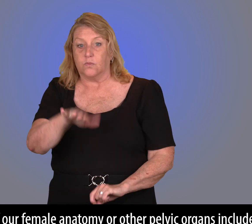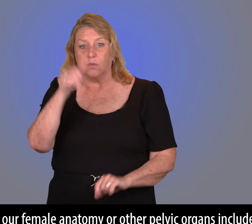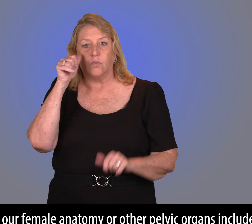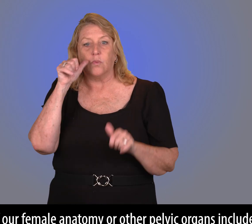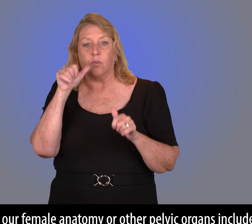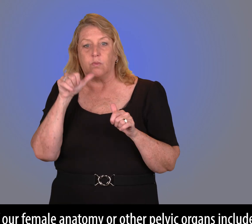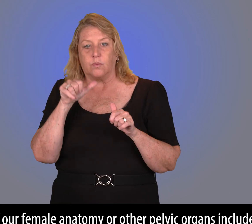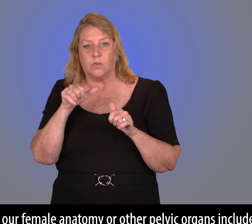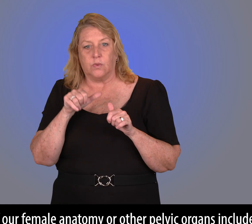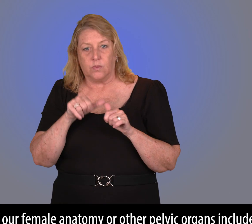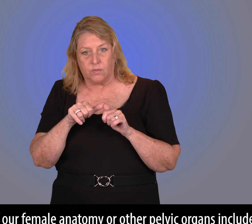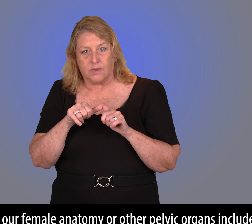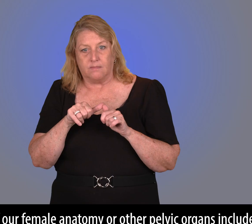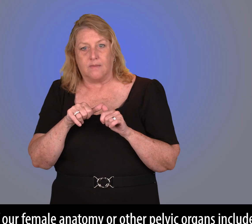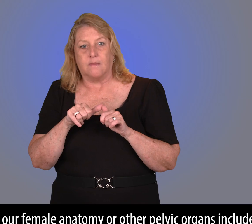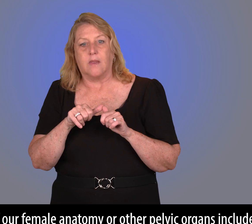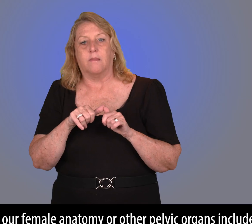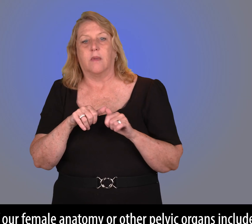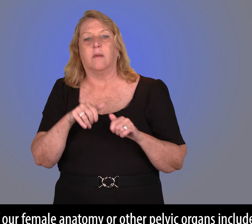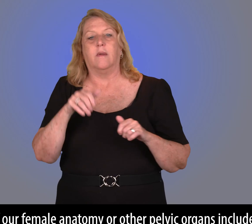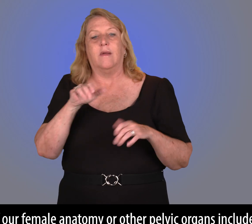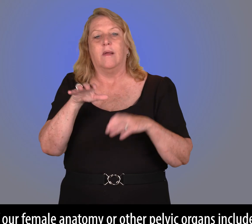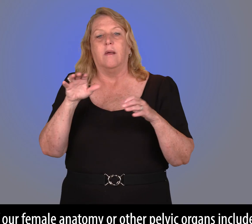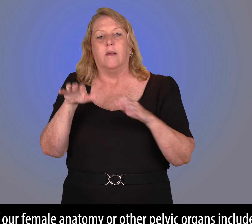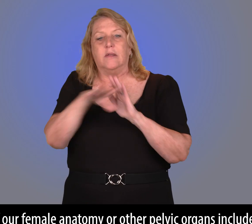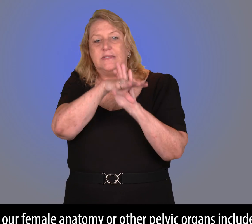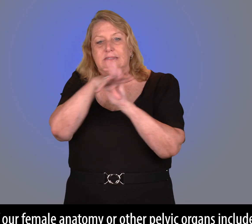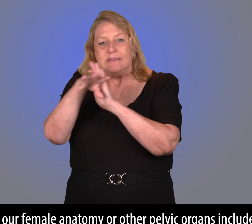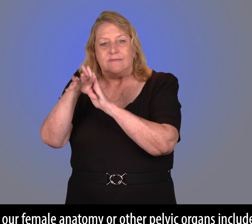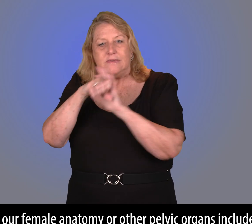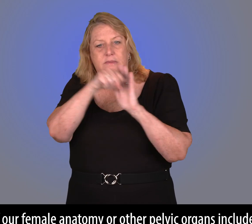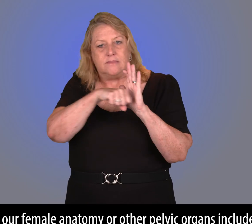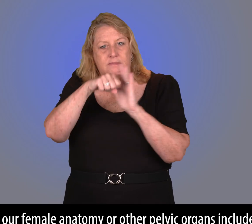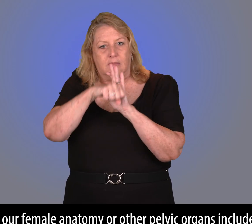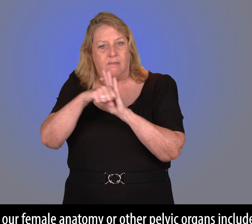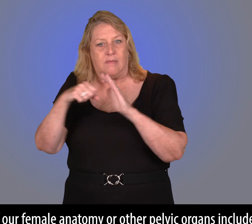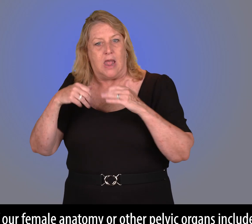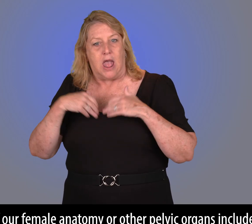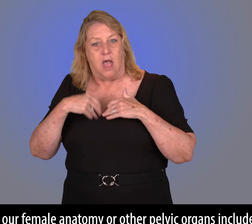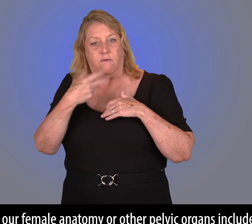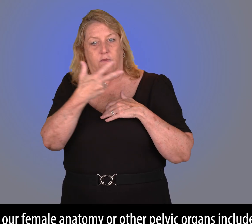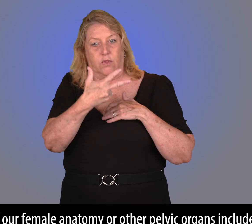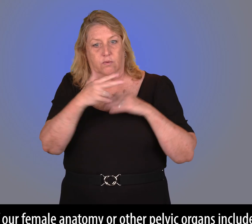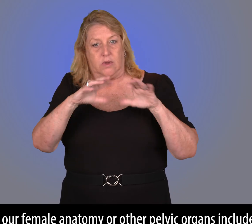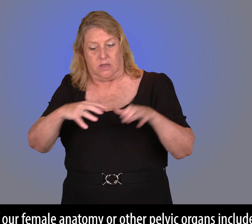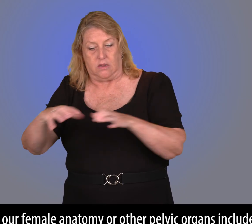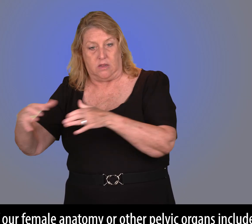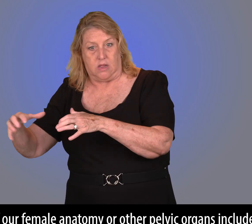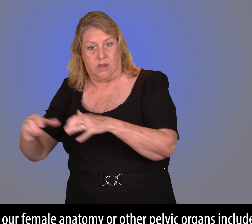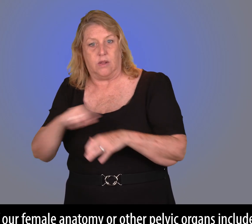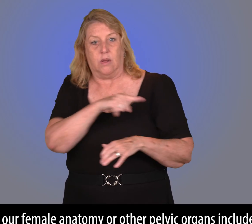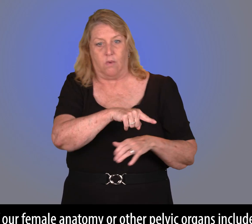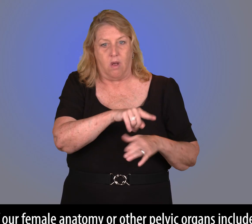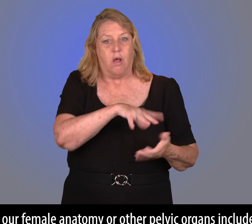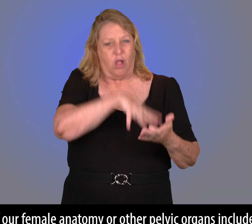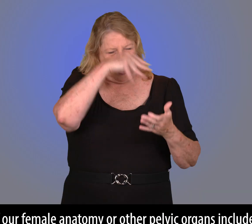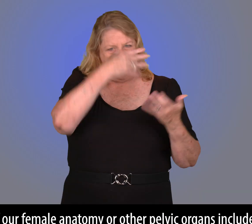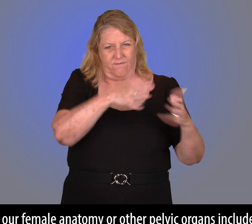Secondly, the different parts of our female anatomy or other pelvic organs include